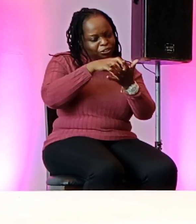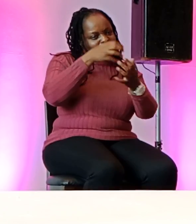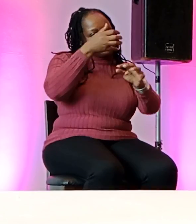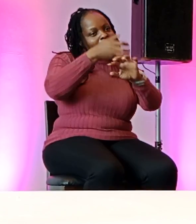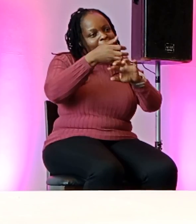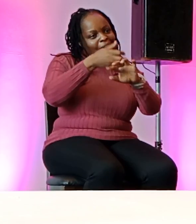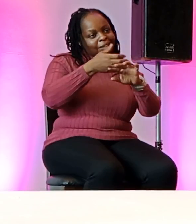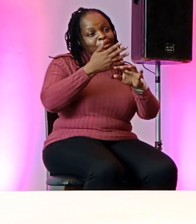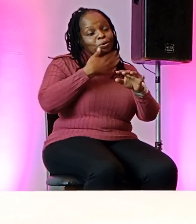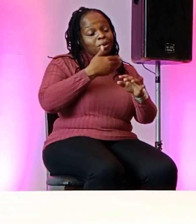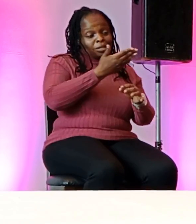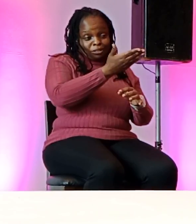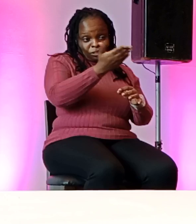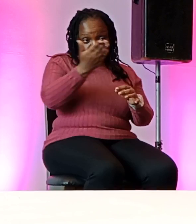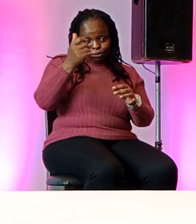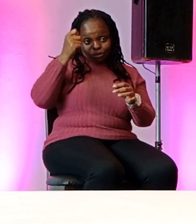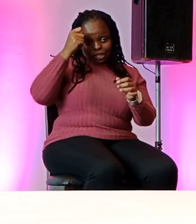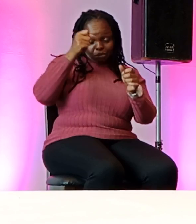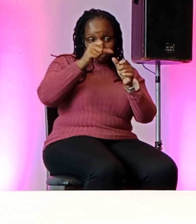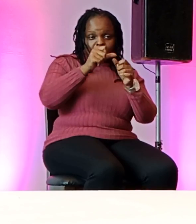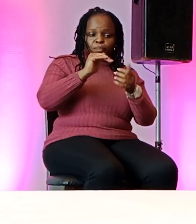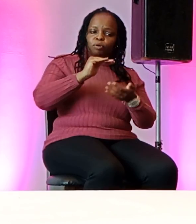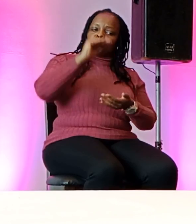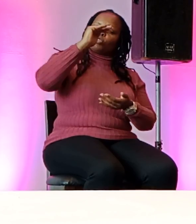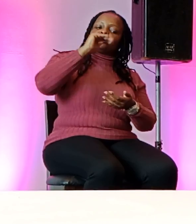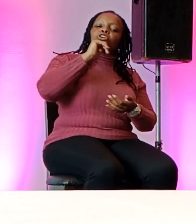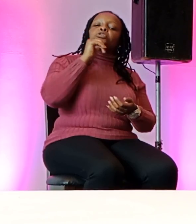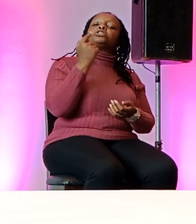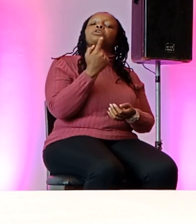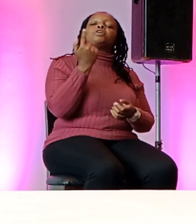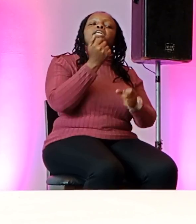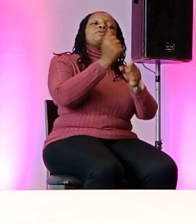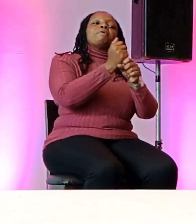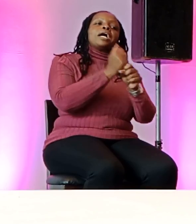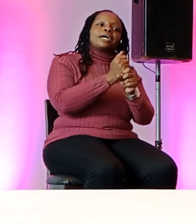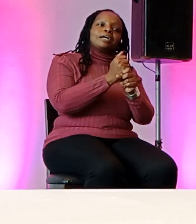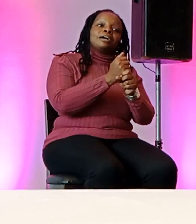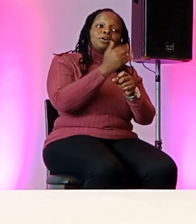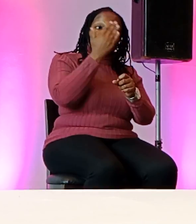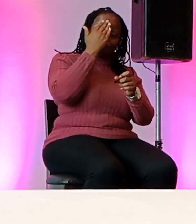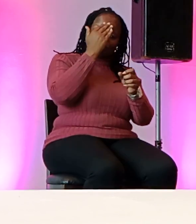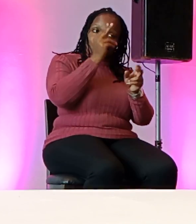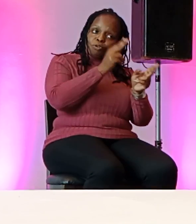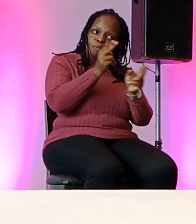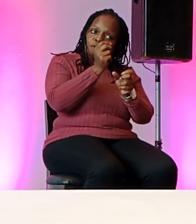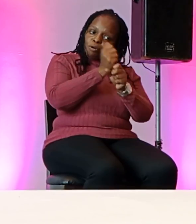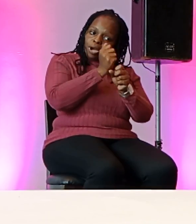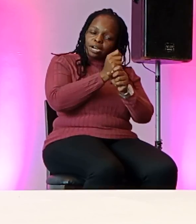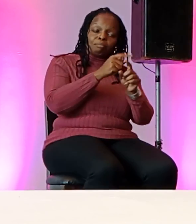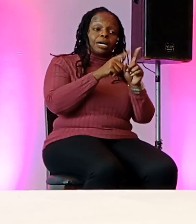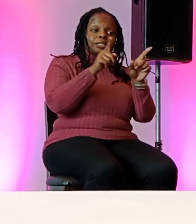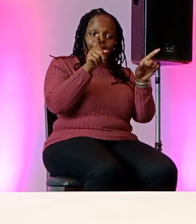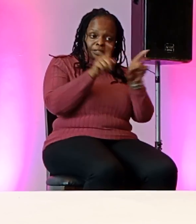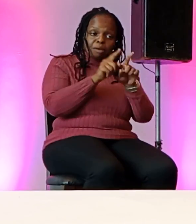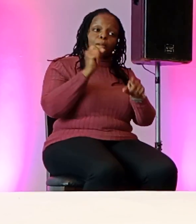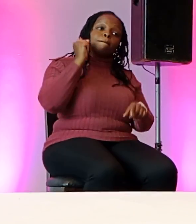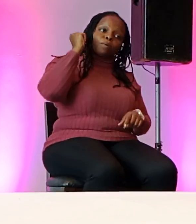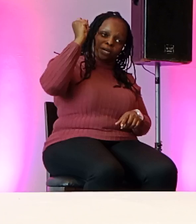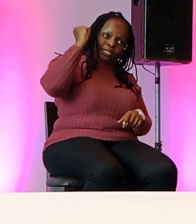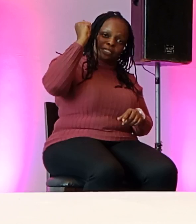to remember, promotion is not just a workplace where, the normal workplace. It's also in politics.